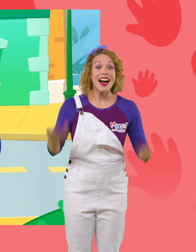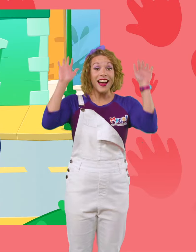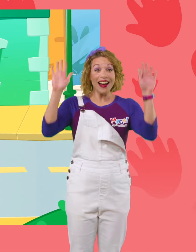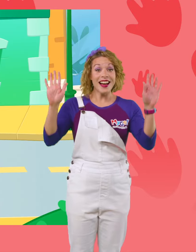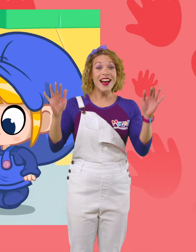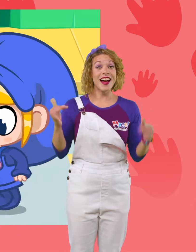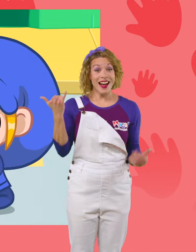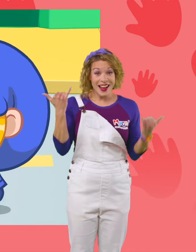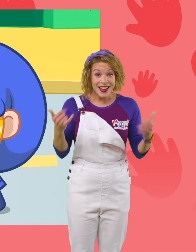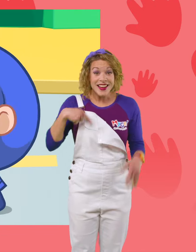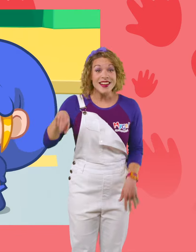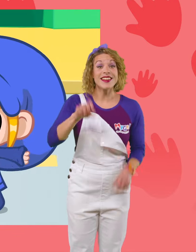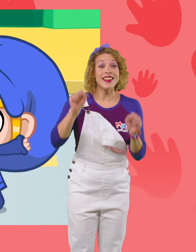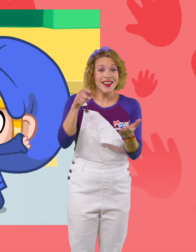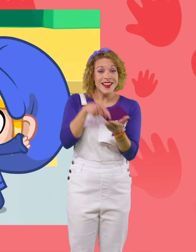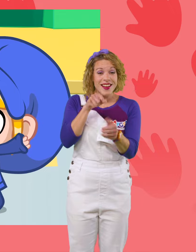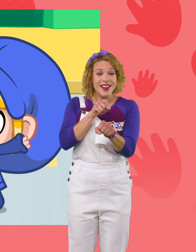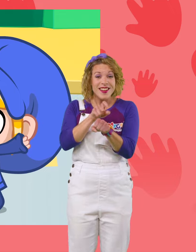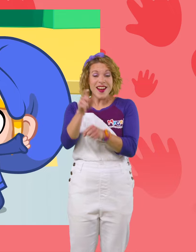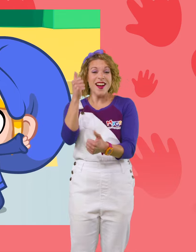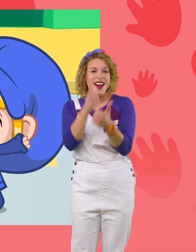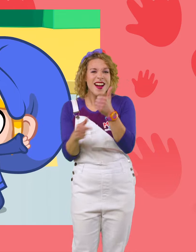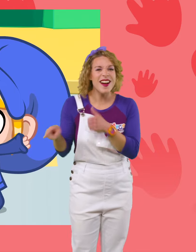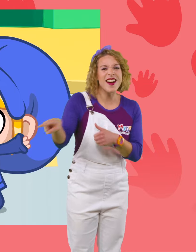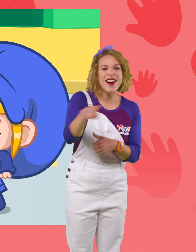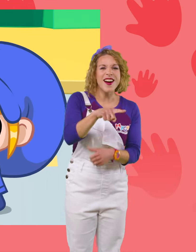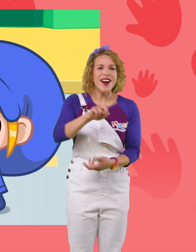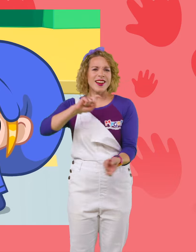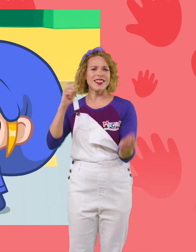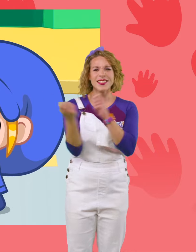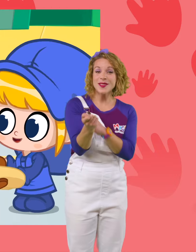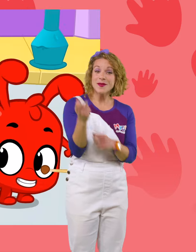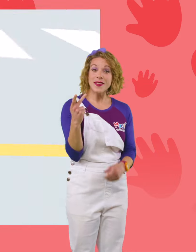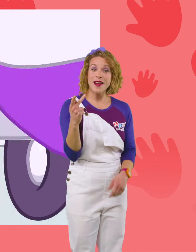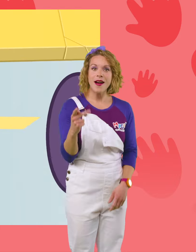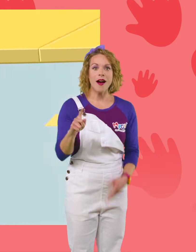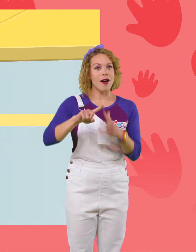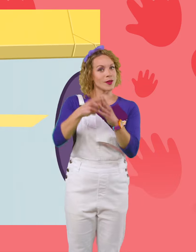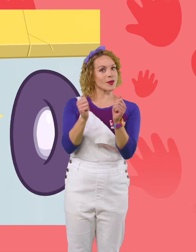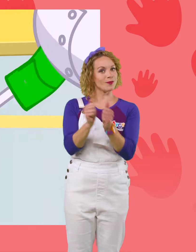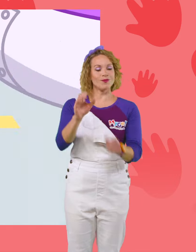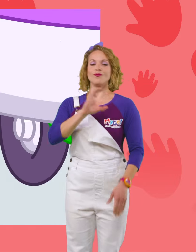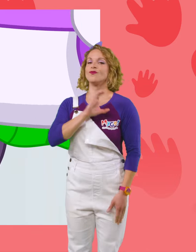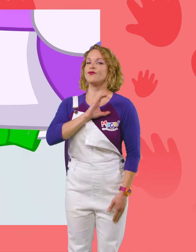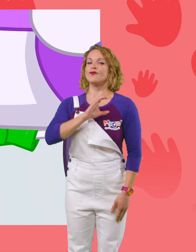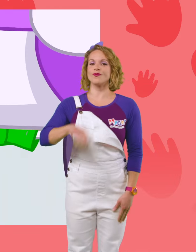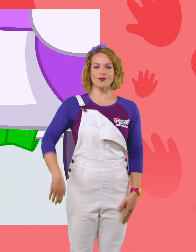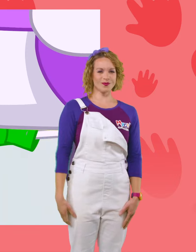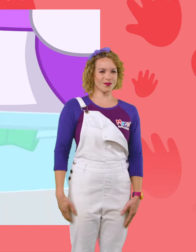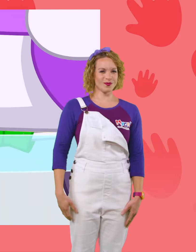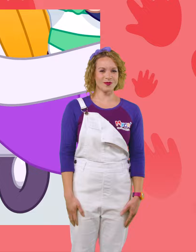Great. Now we can zap everyone back again. Starting with Officer Freeze.